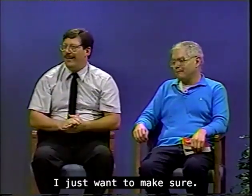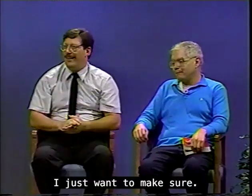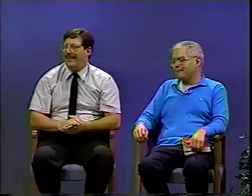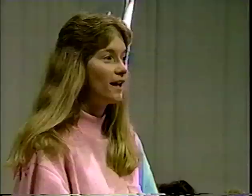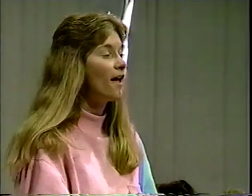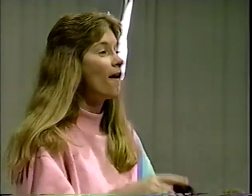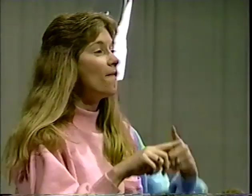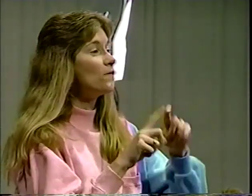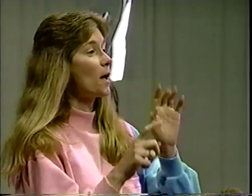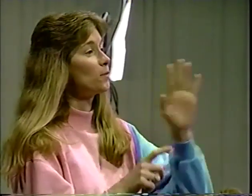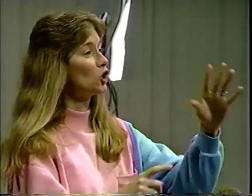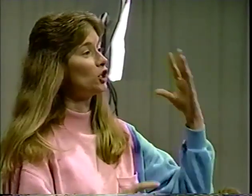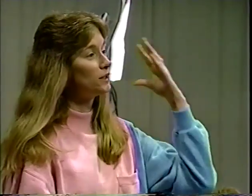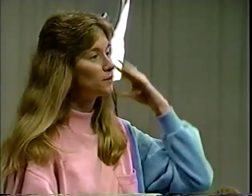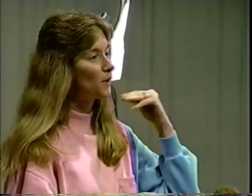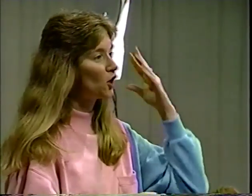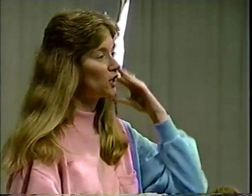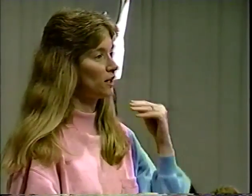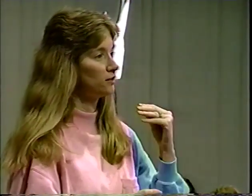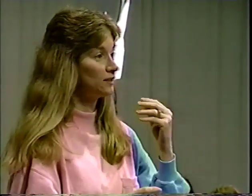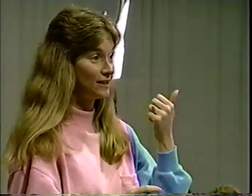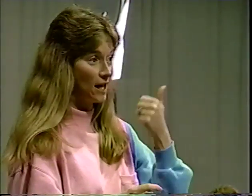sure.